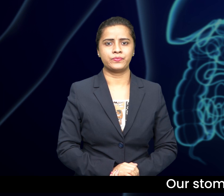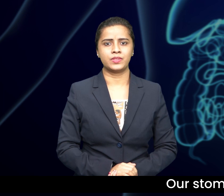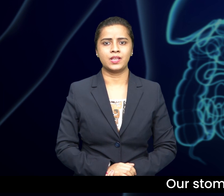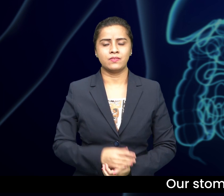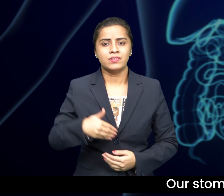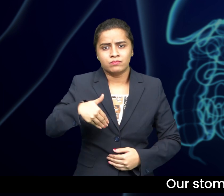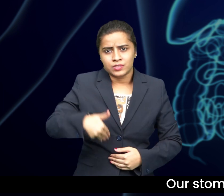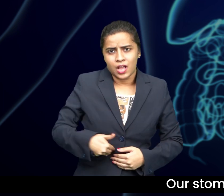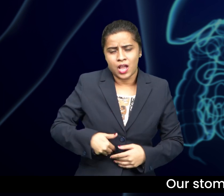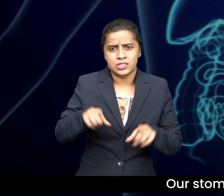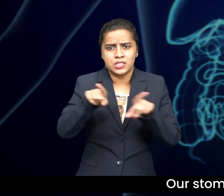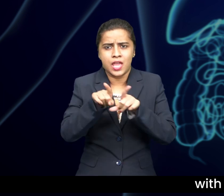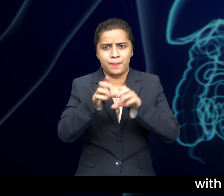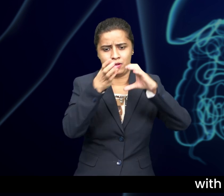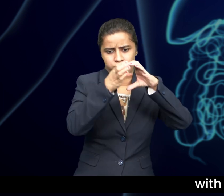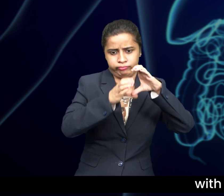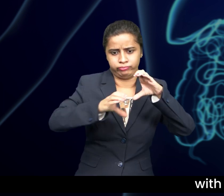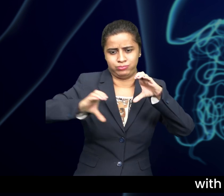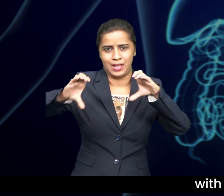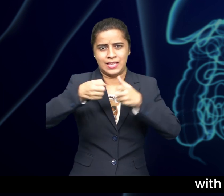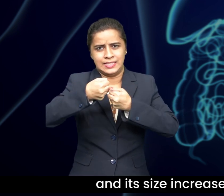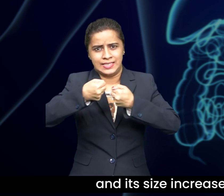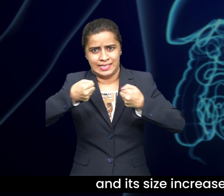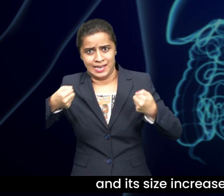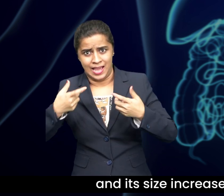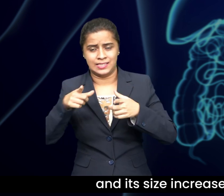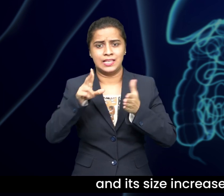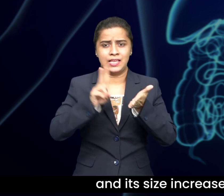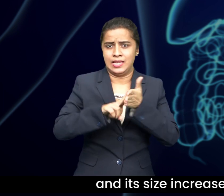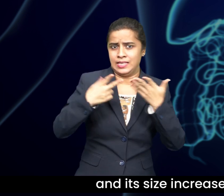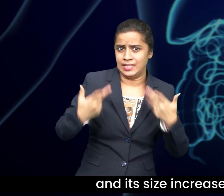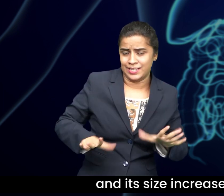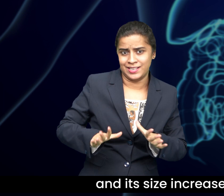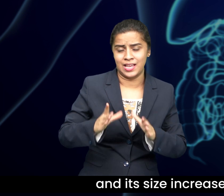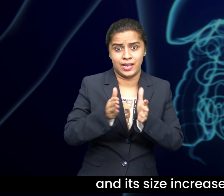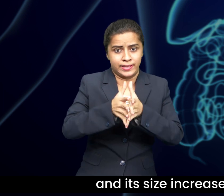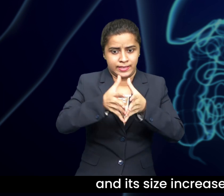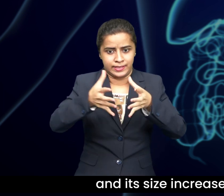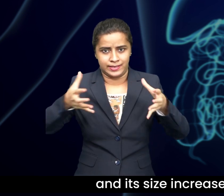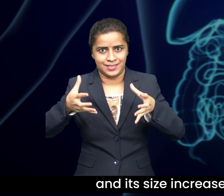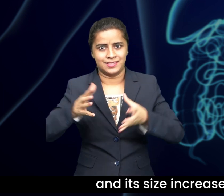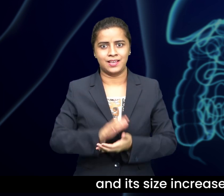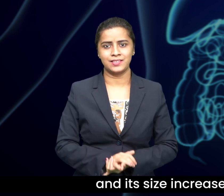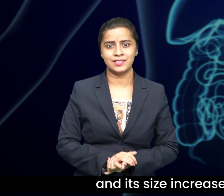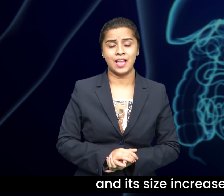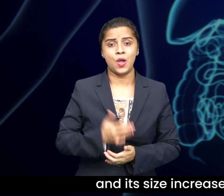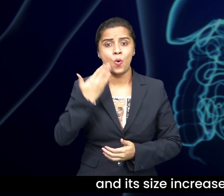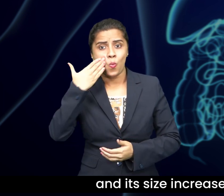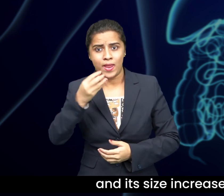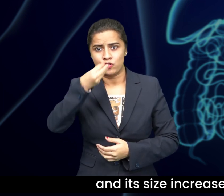Our stomach is like a pouch with elastic nature and its size increases based on intake of the